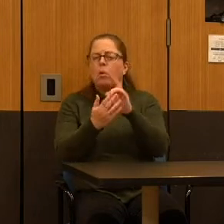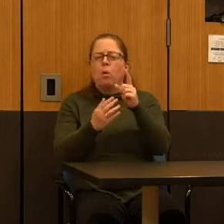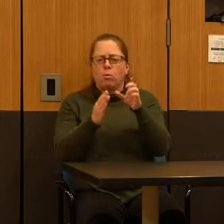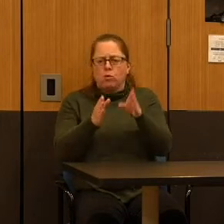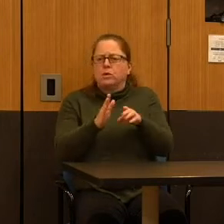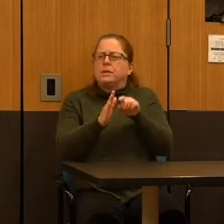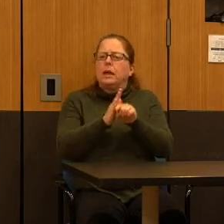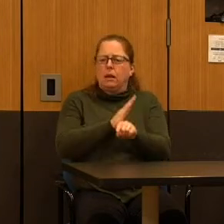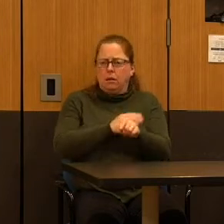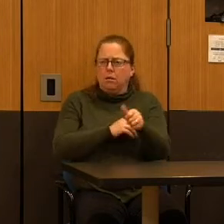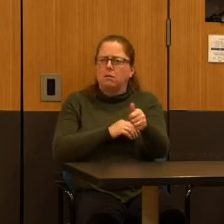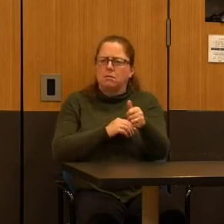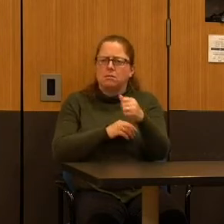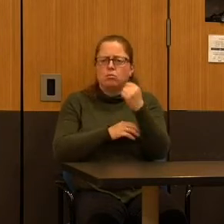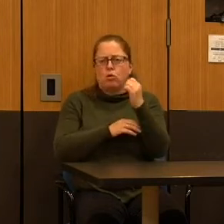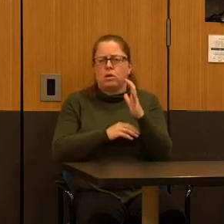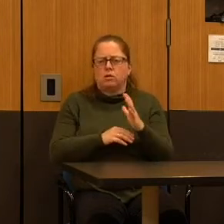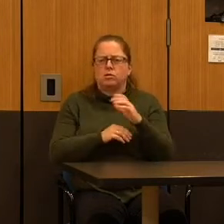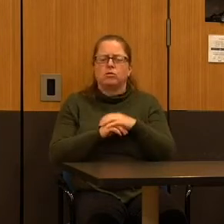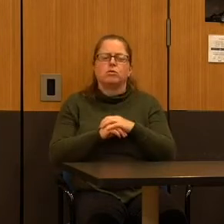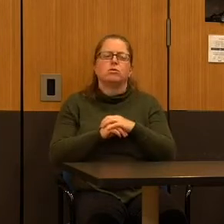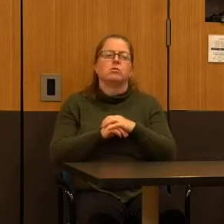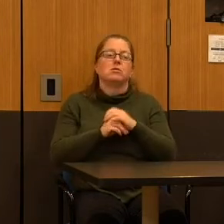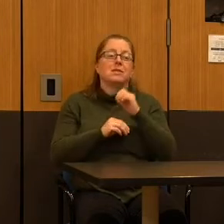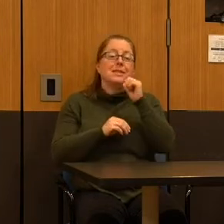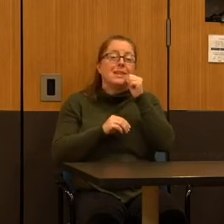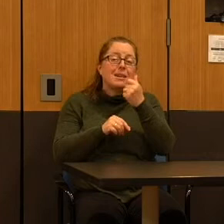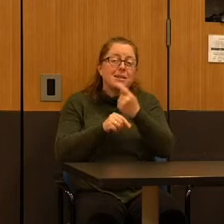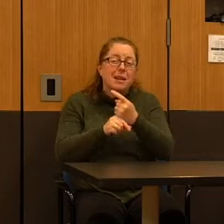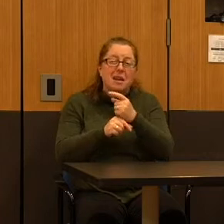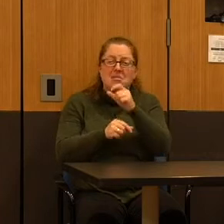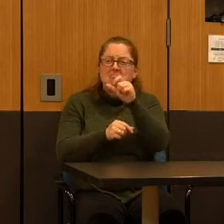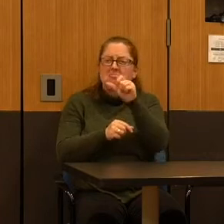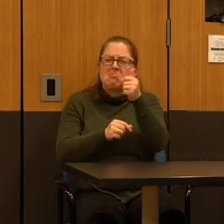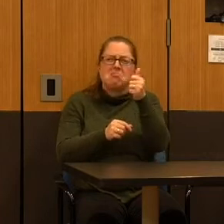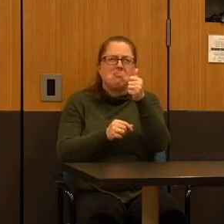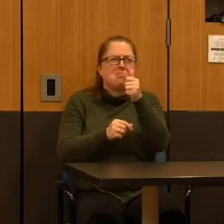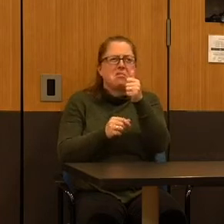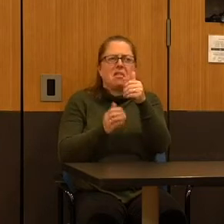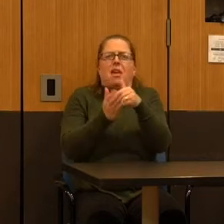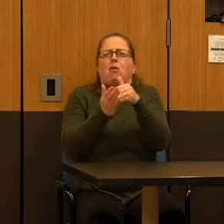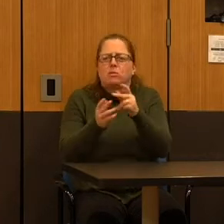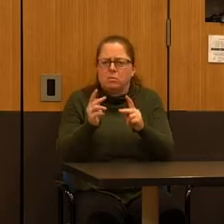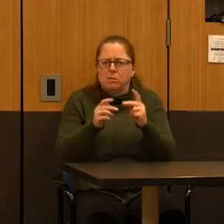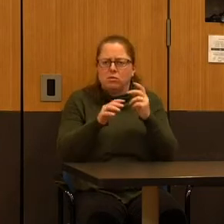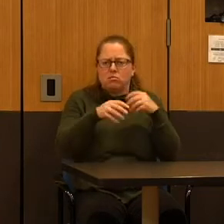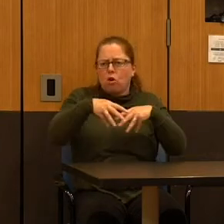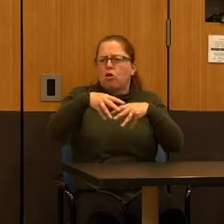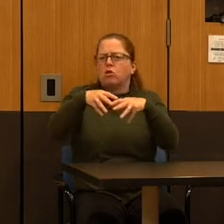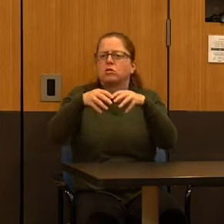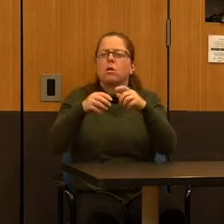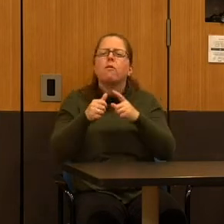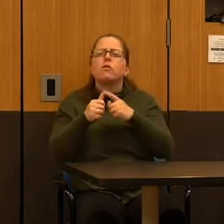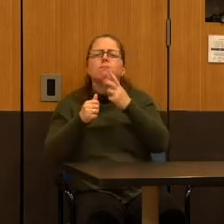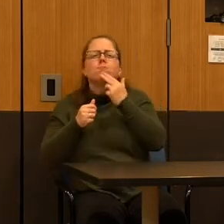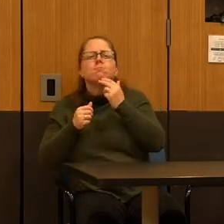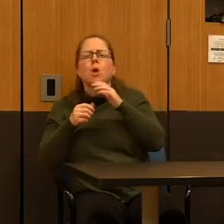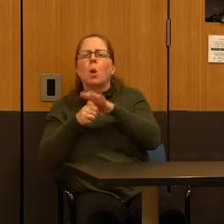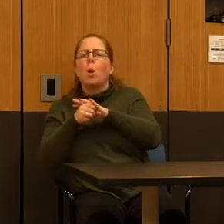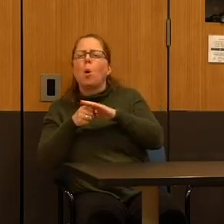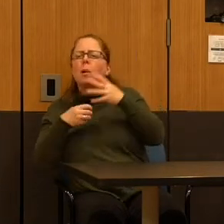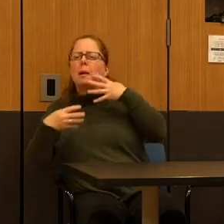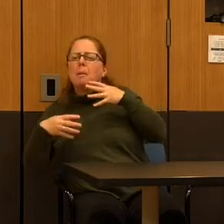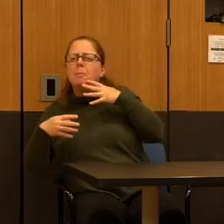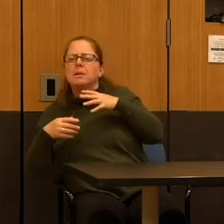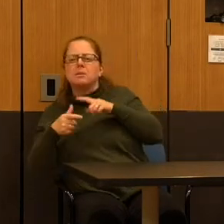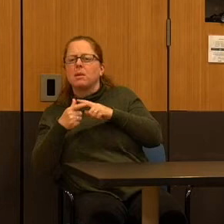maybe hundreds of thousands of people marched the next day. So this went beyond kind of local hippies, right, only, but sort of galvanized